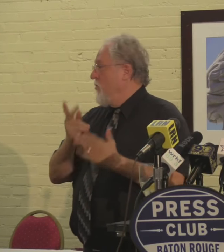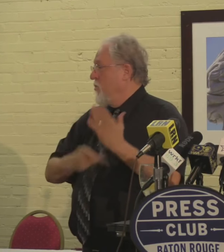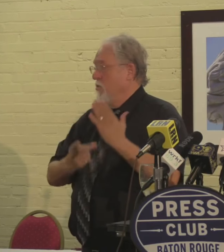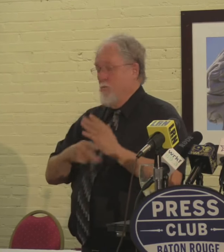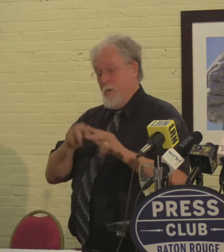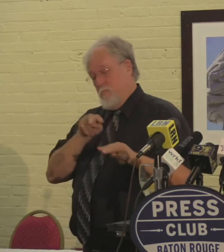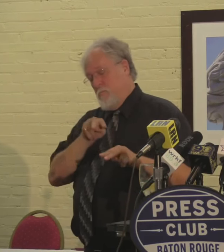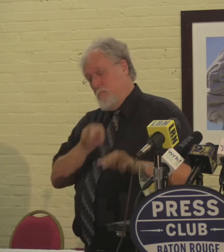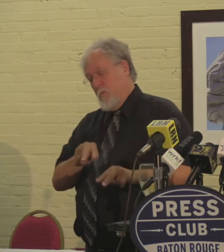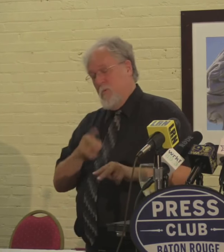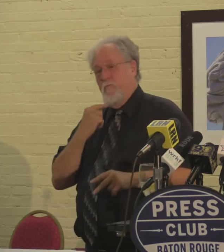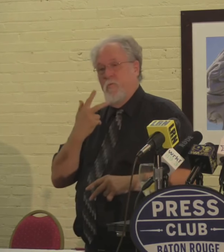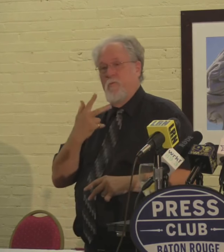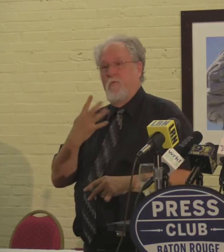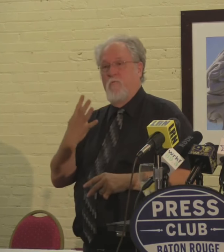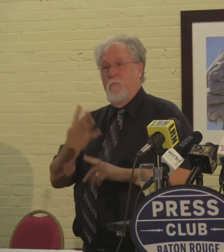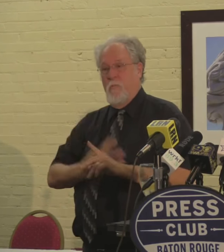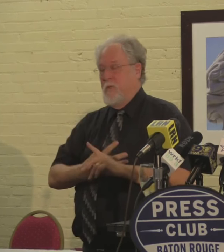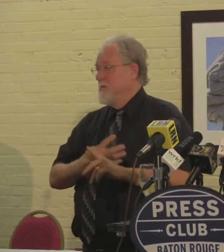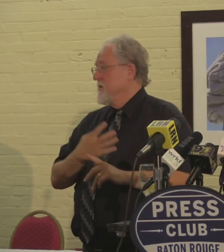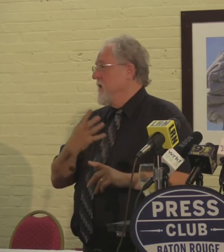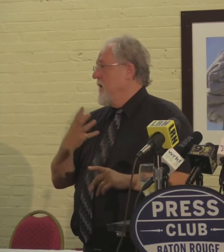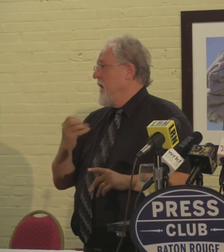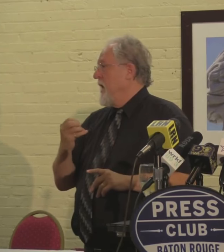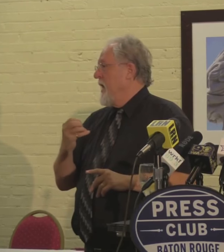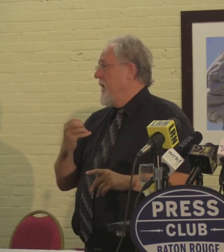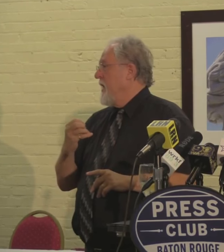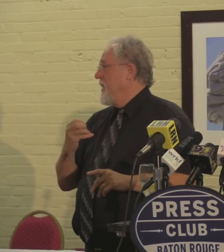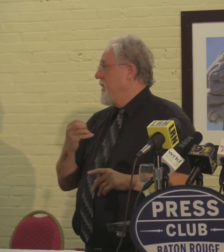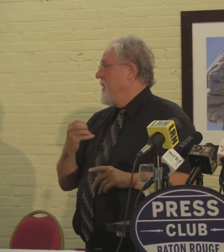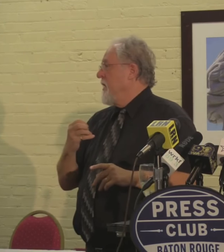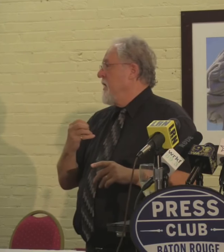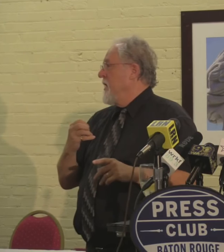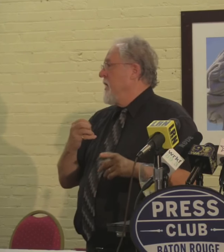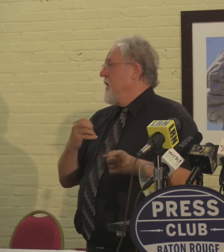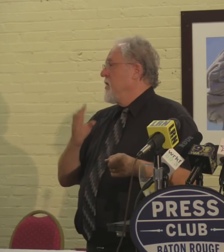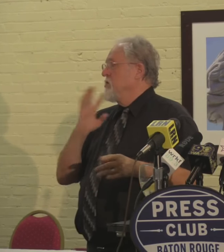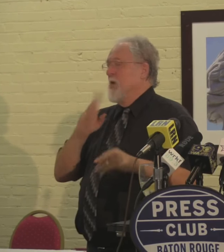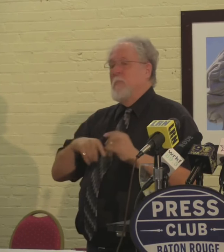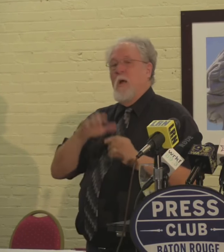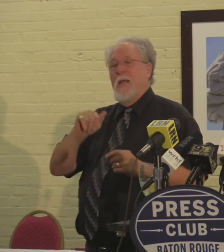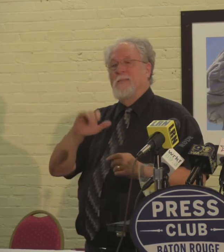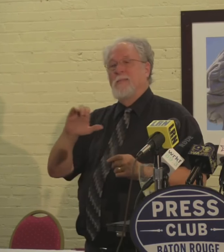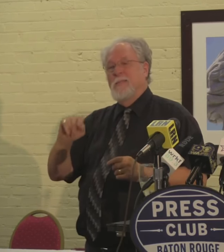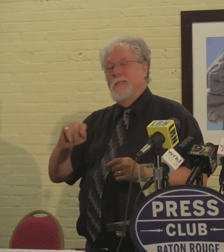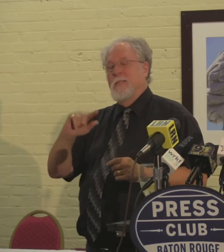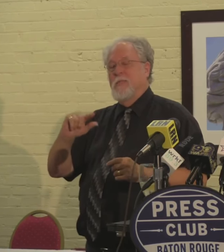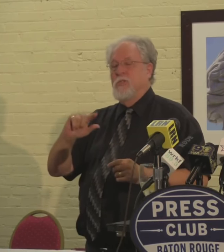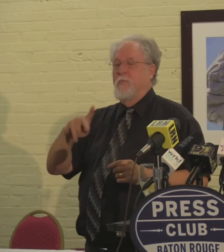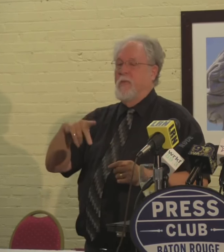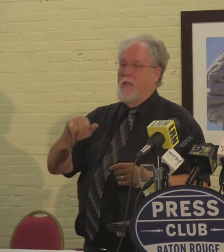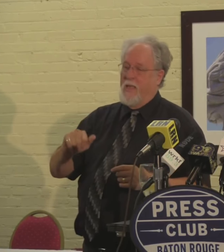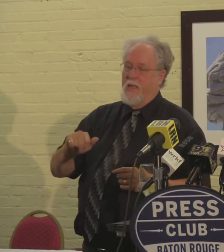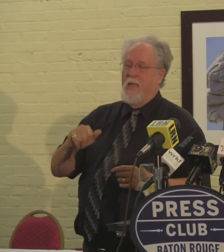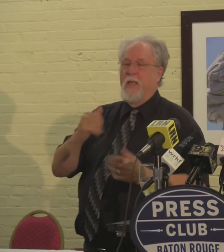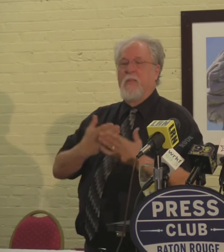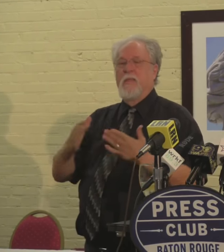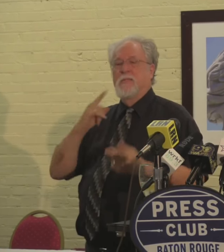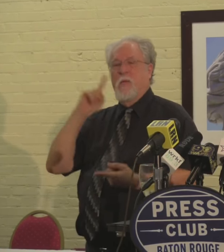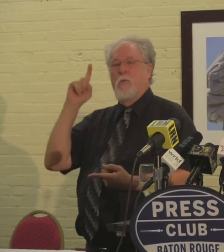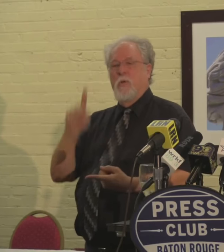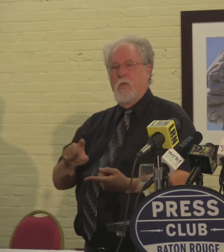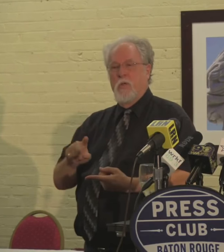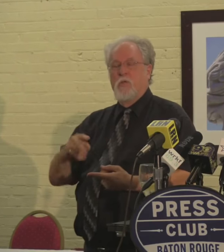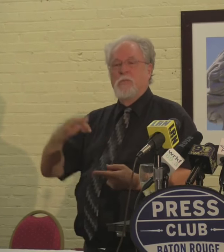microscope for the last 3 or 4 months. And among other changes, they talk about ACT, GPA scores, a lot of items that would cut eligibility